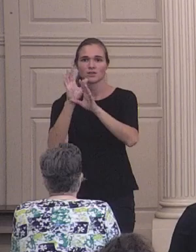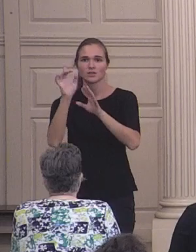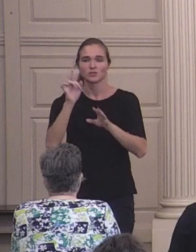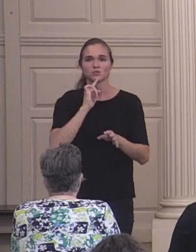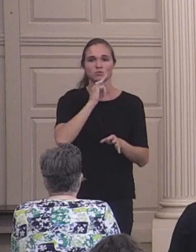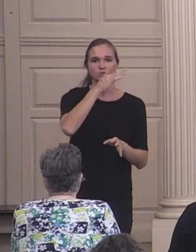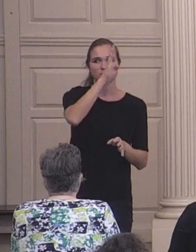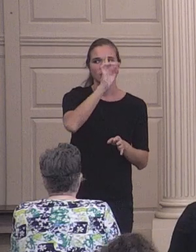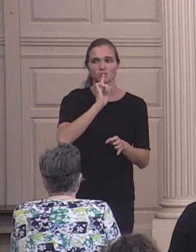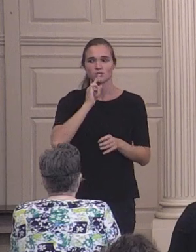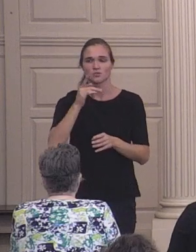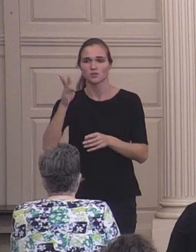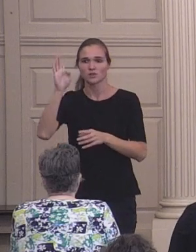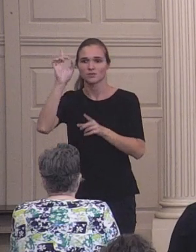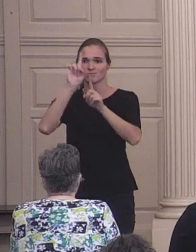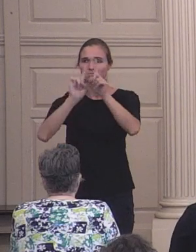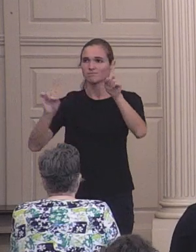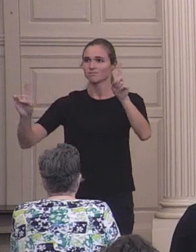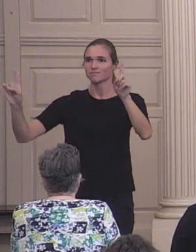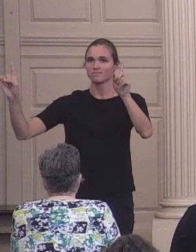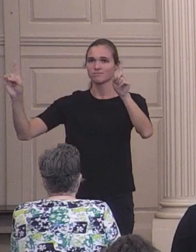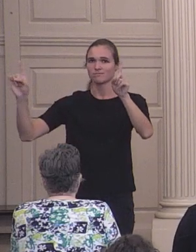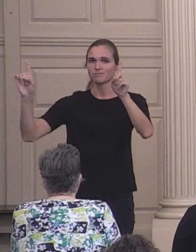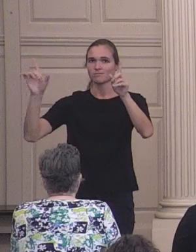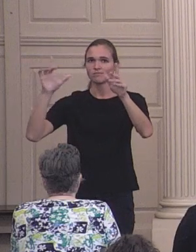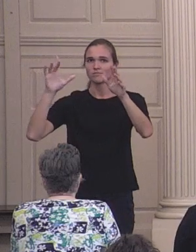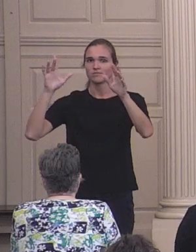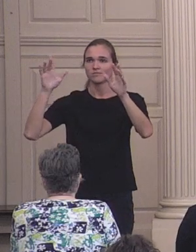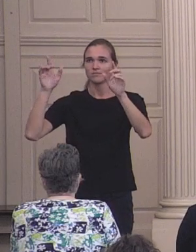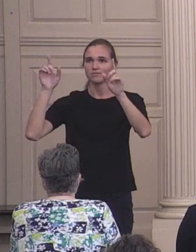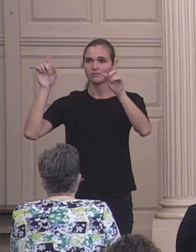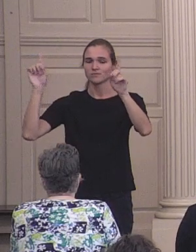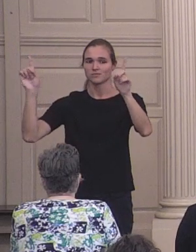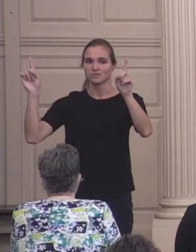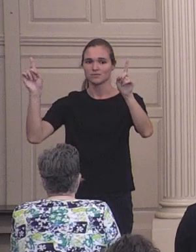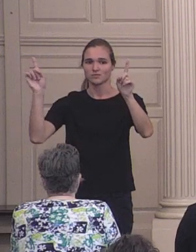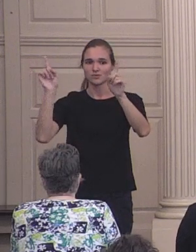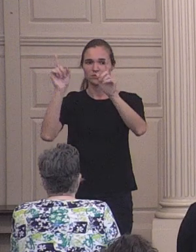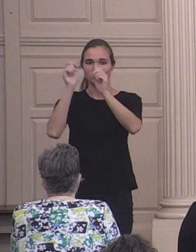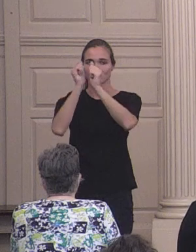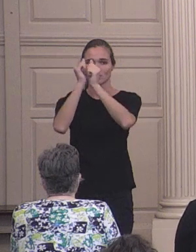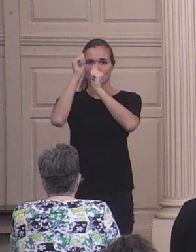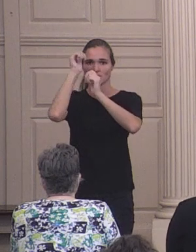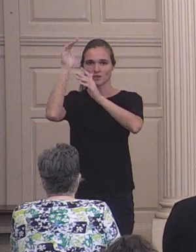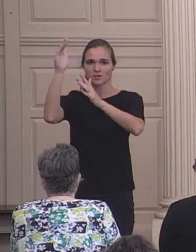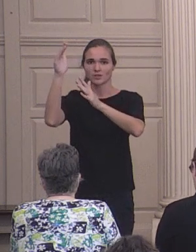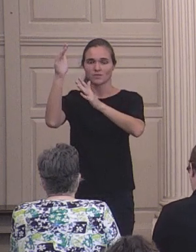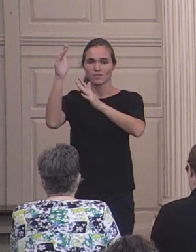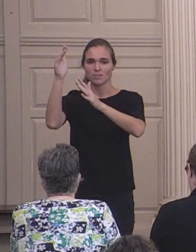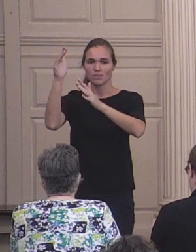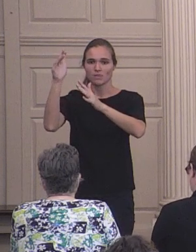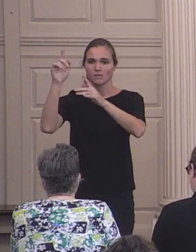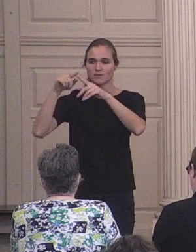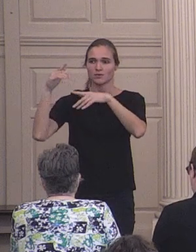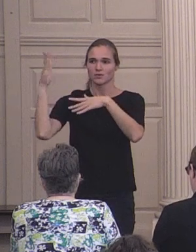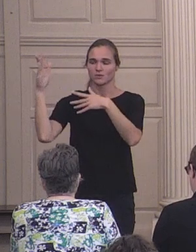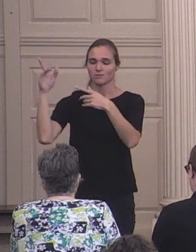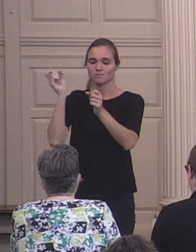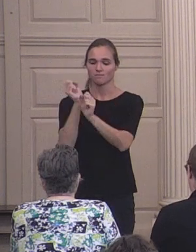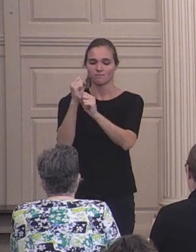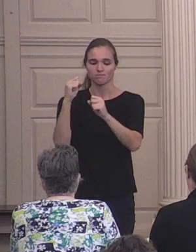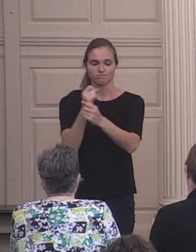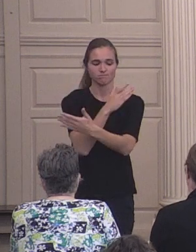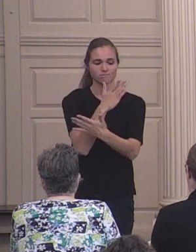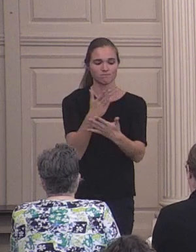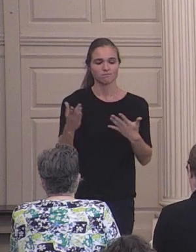God, begotten, not made, consubstantial with the Father. Through him all things were made, for